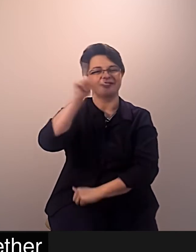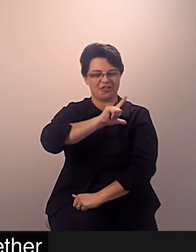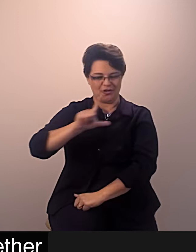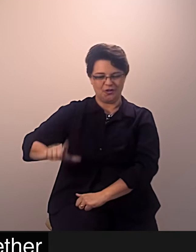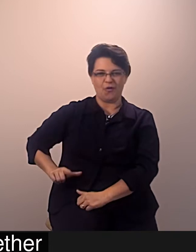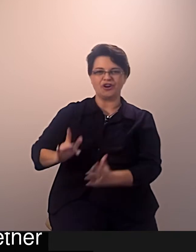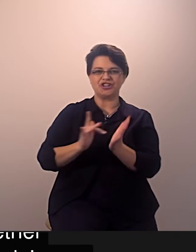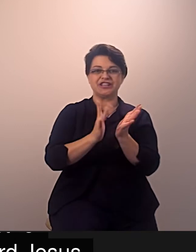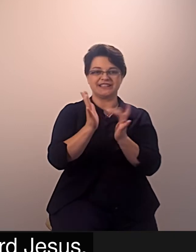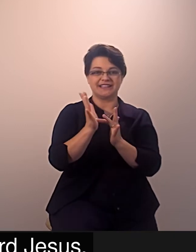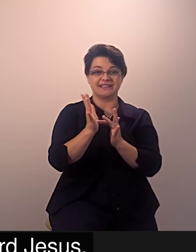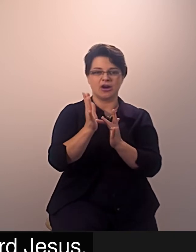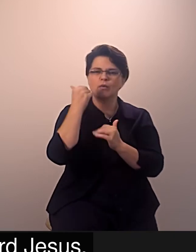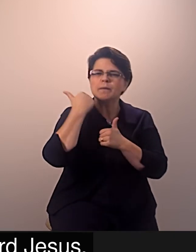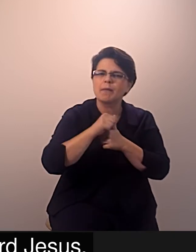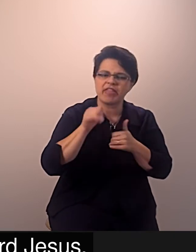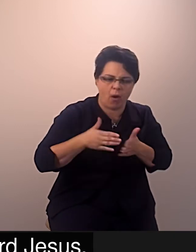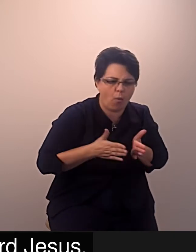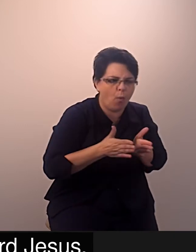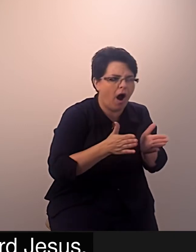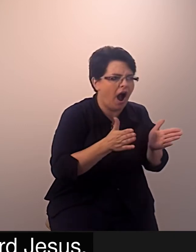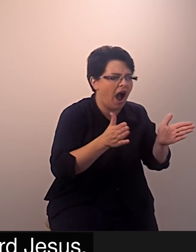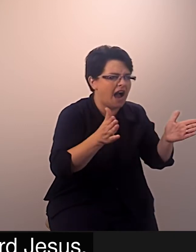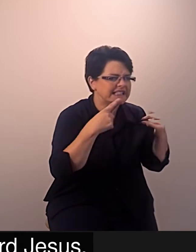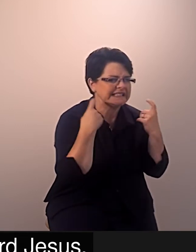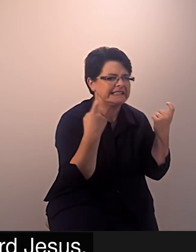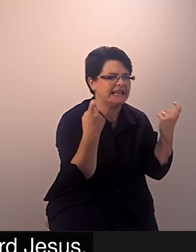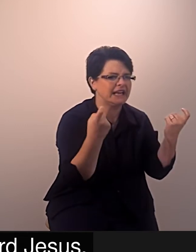are on the narrow way that leads to heaven.